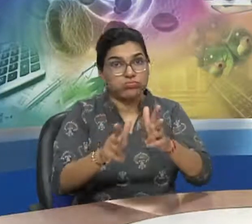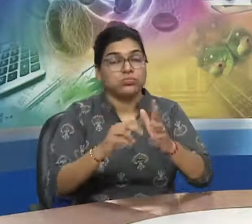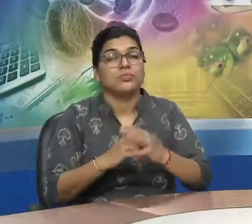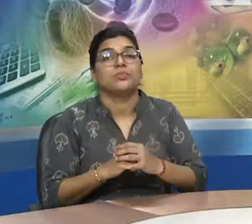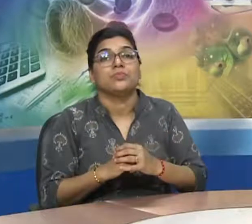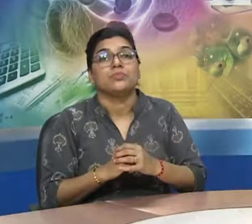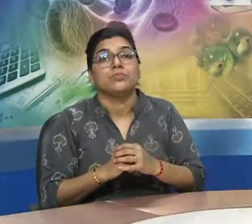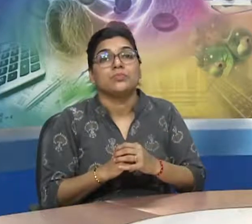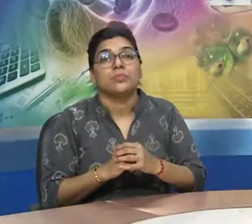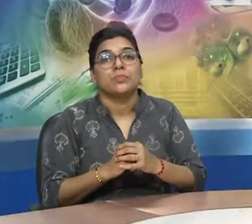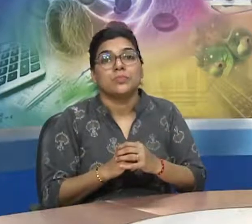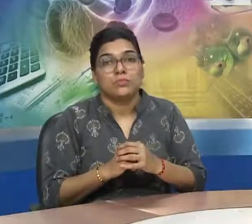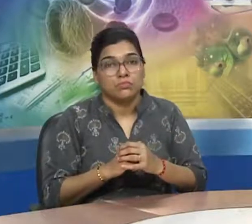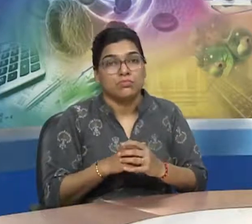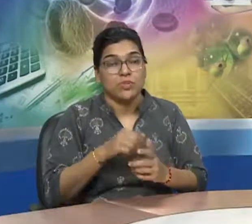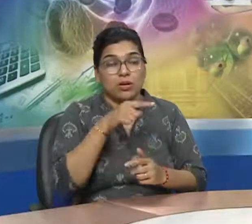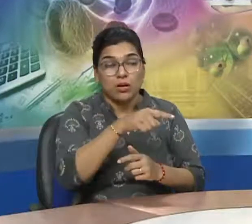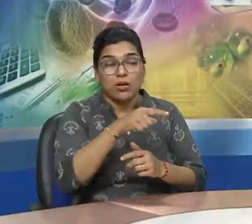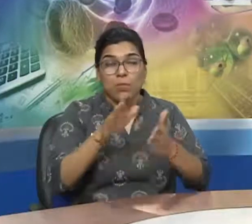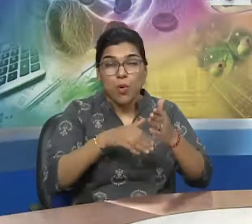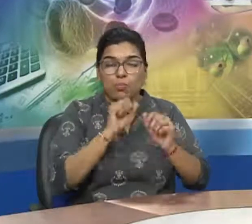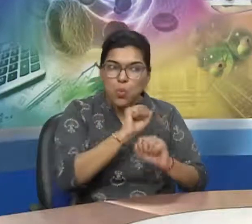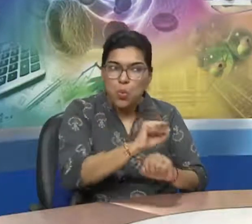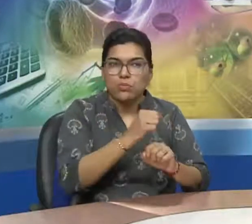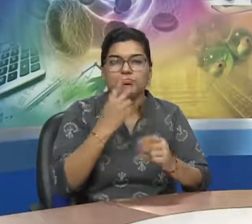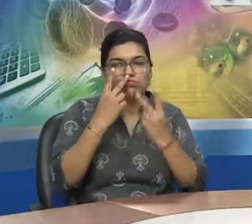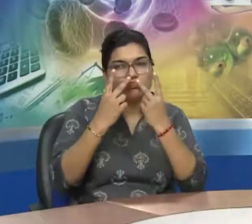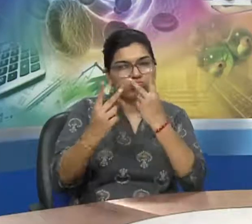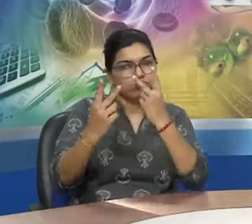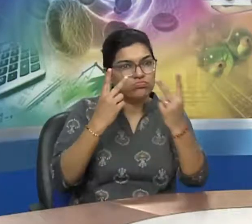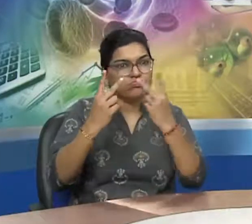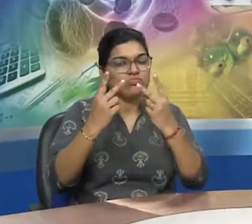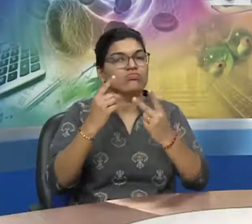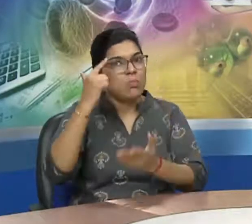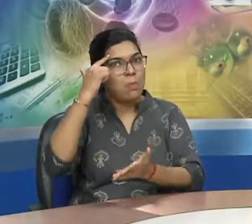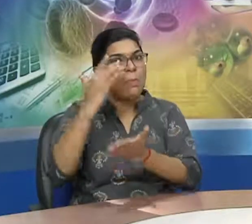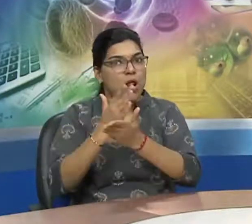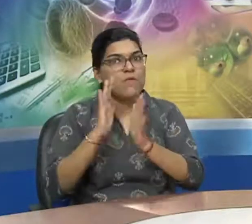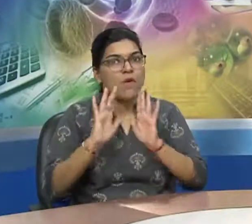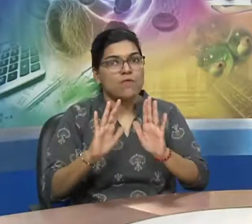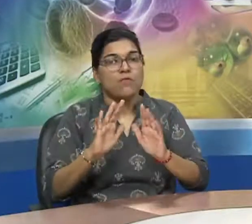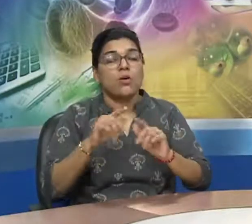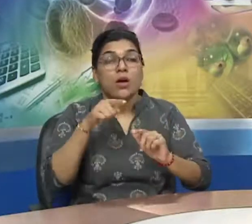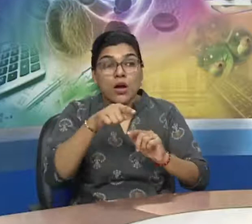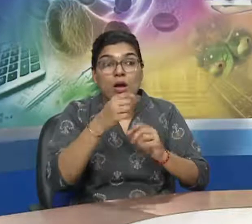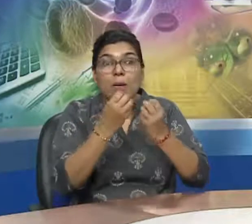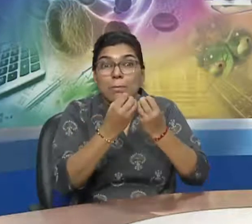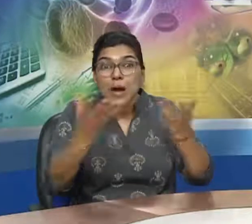The poet says that he behaves very differently in the office